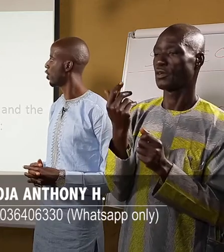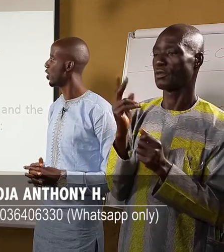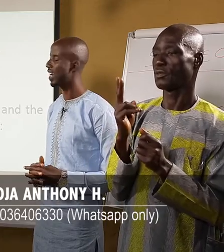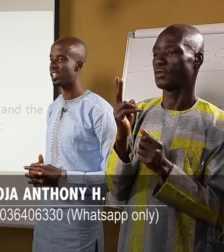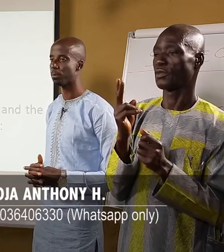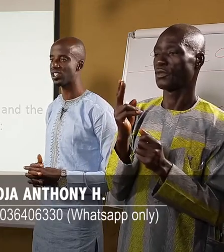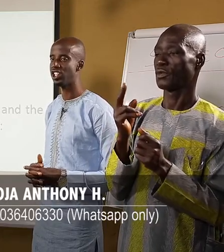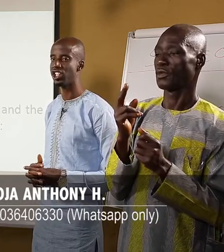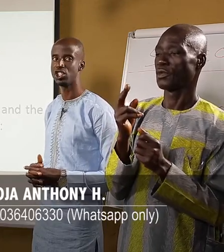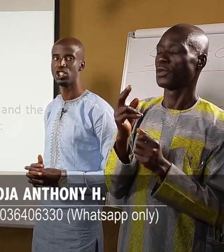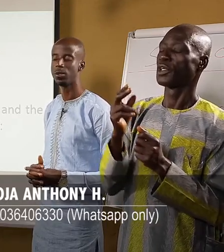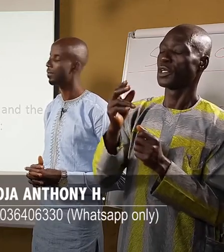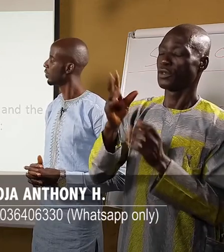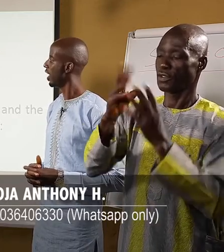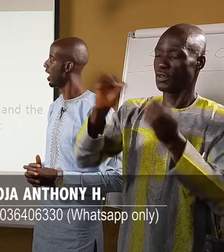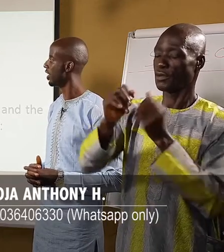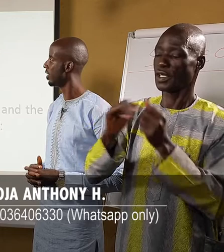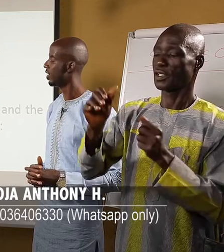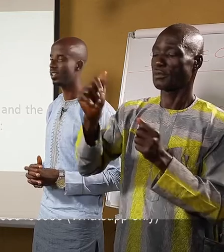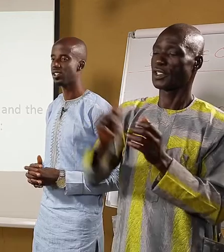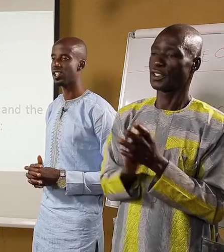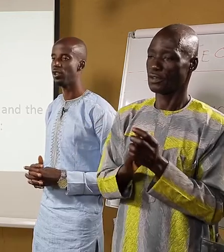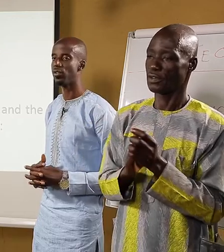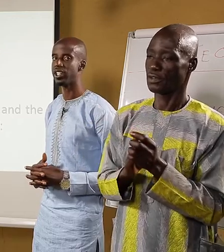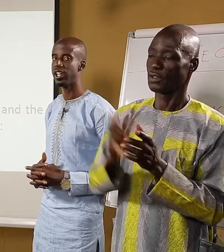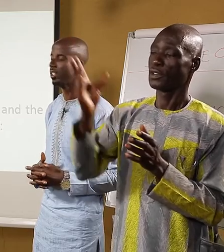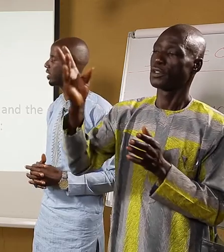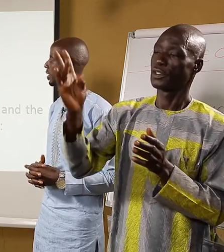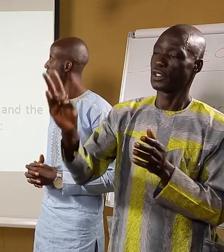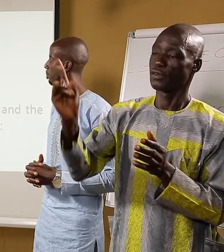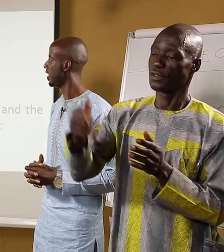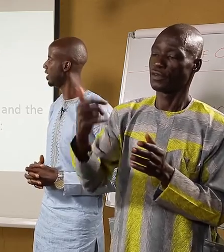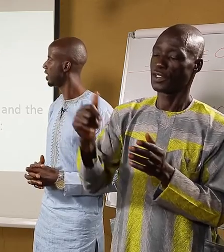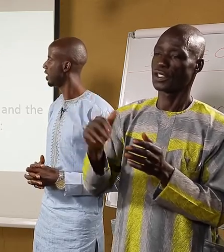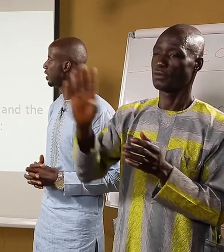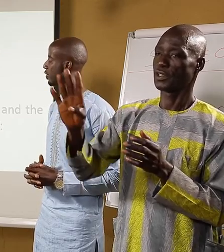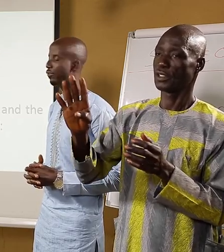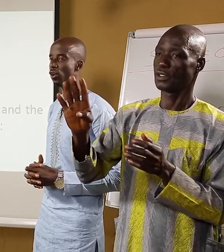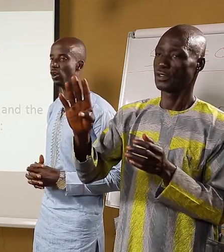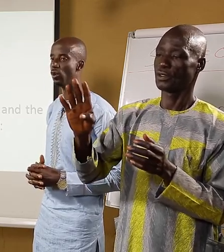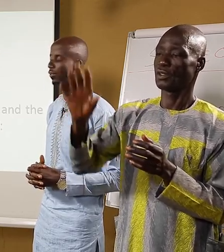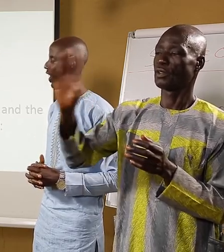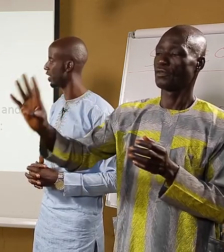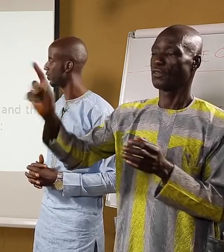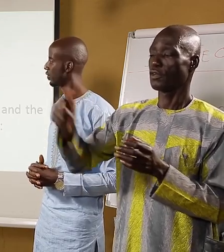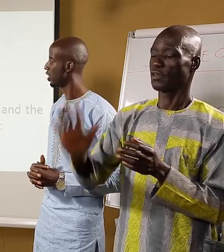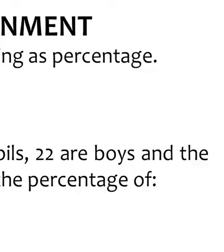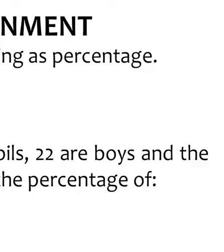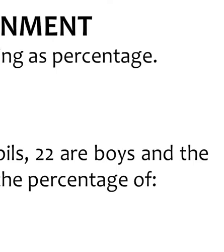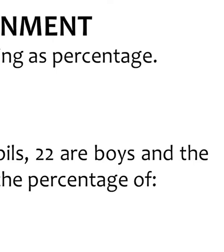Express the following as percentage. A, 7/10, B,